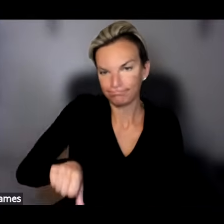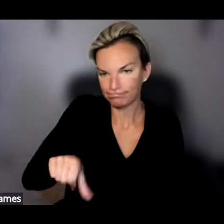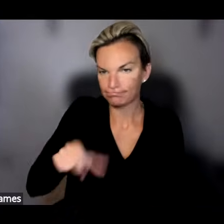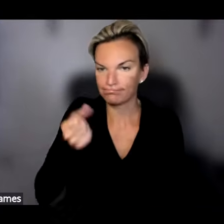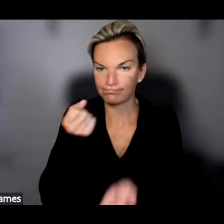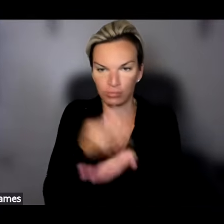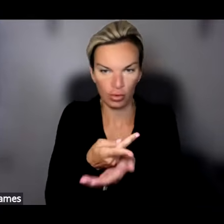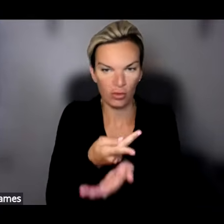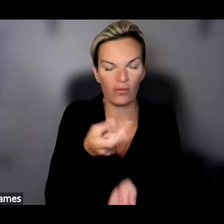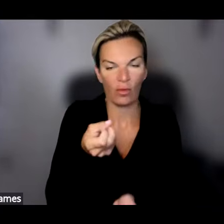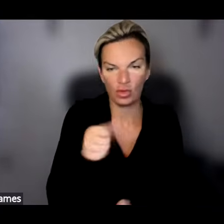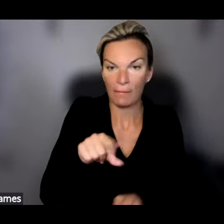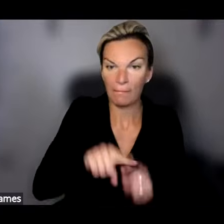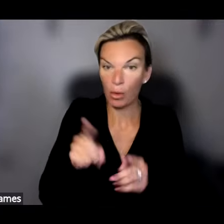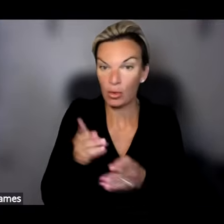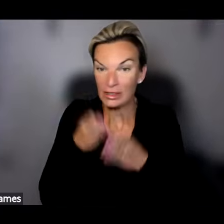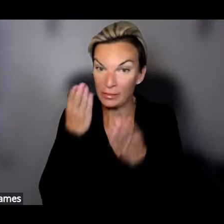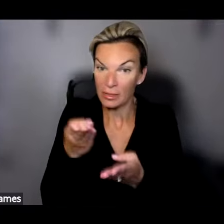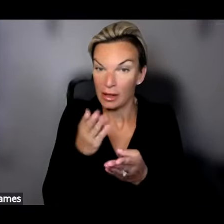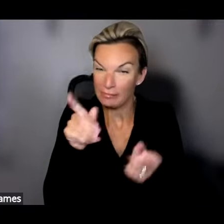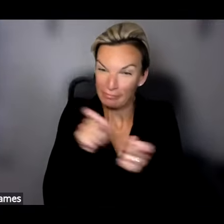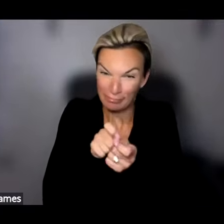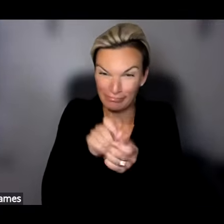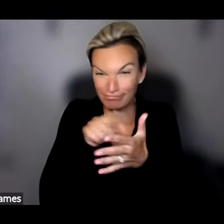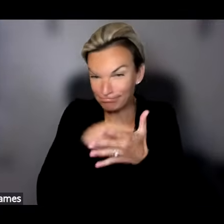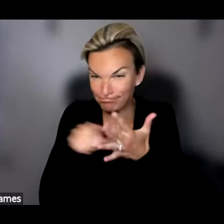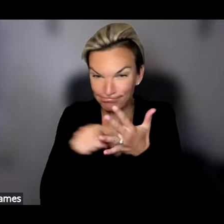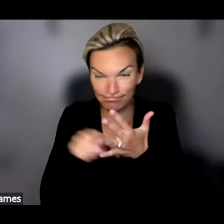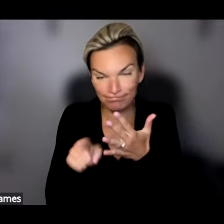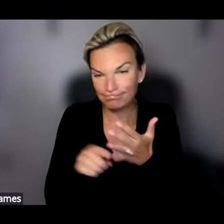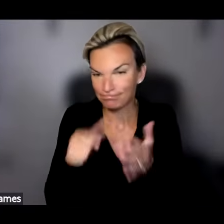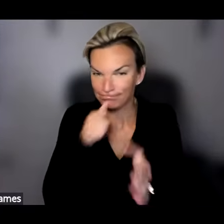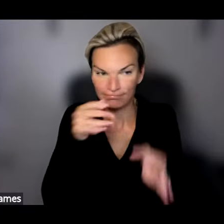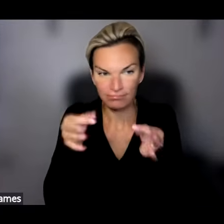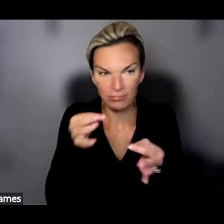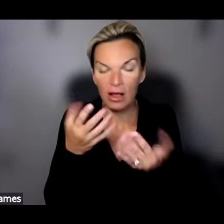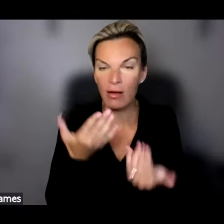you. That I would ask Ashley Arita.